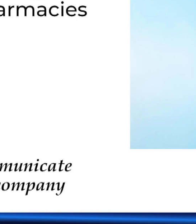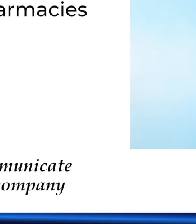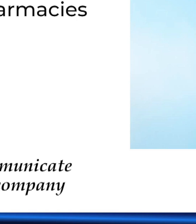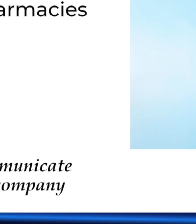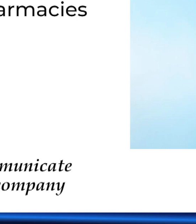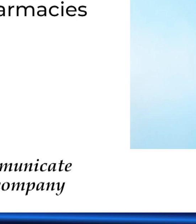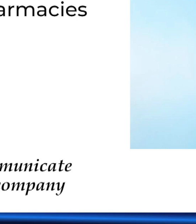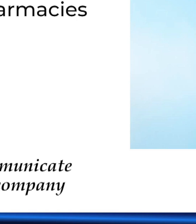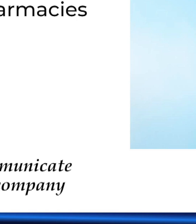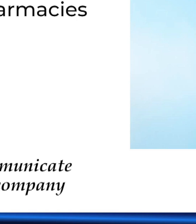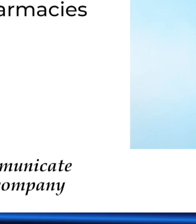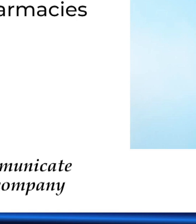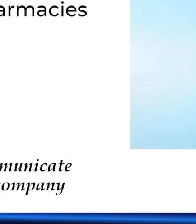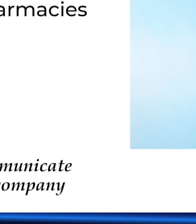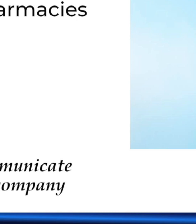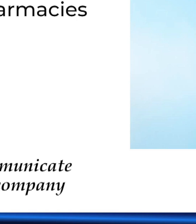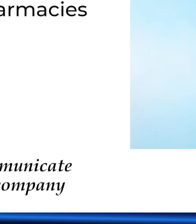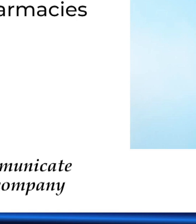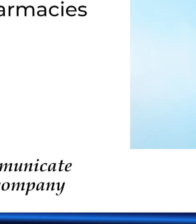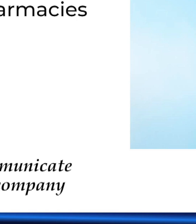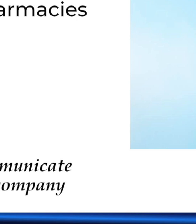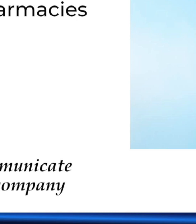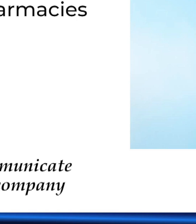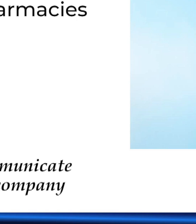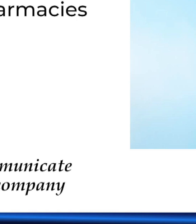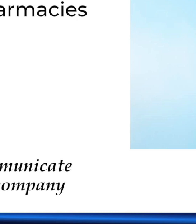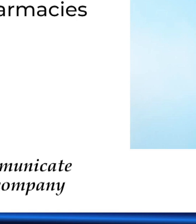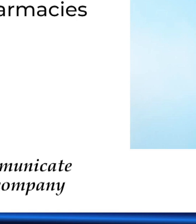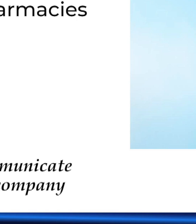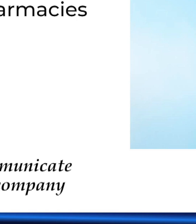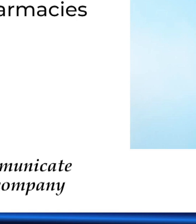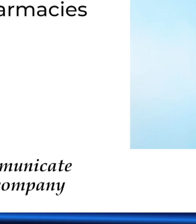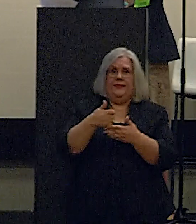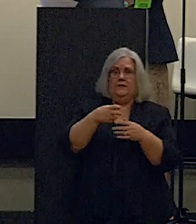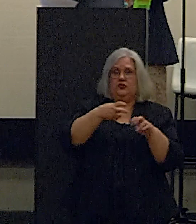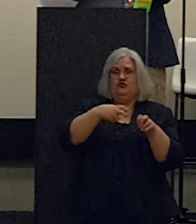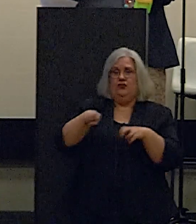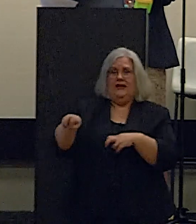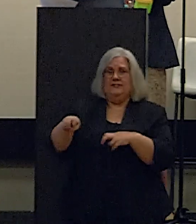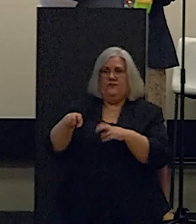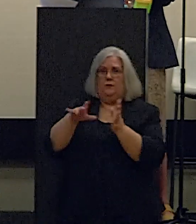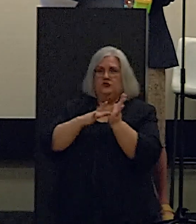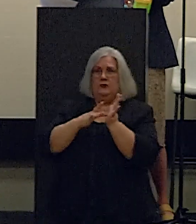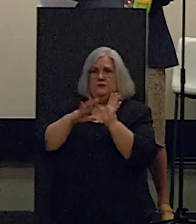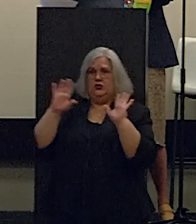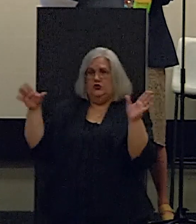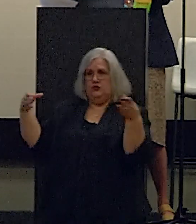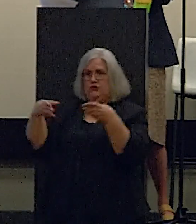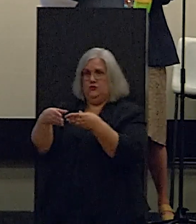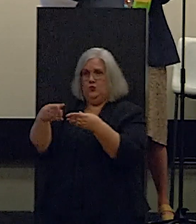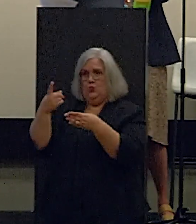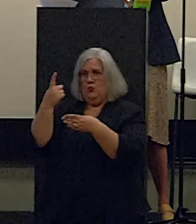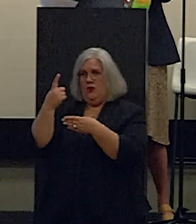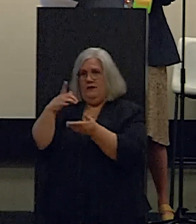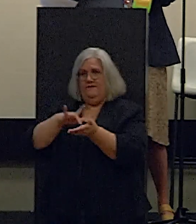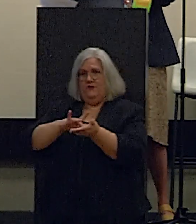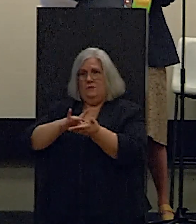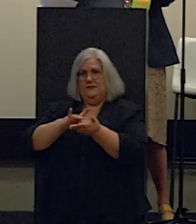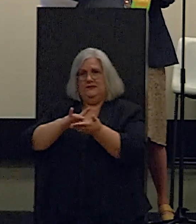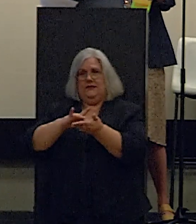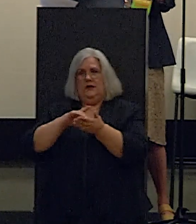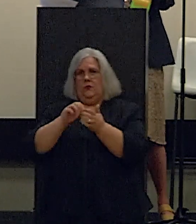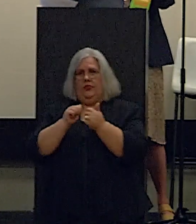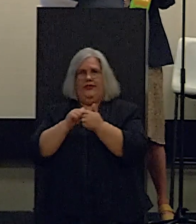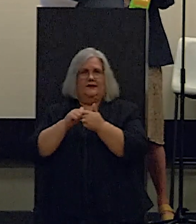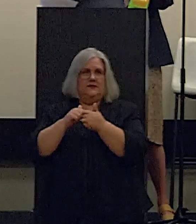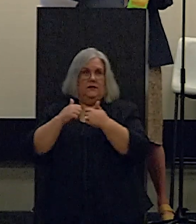So if you can help them either transfer back prescriptions, get everything back to one pharmacy of brick and